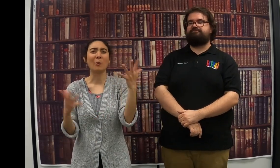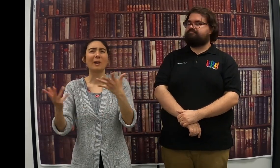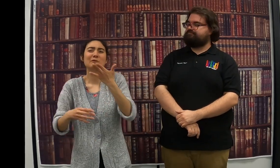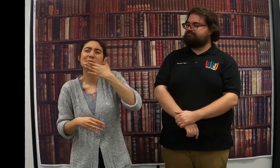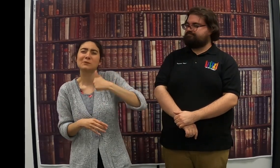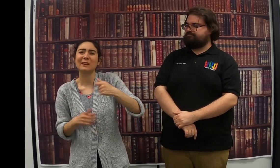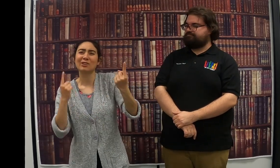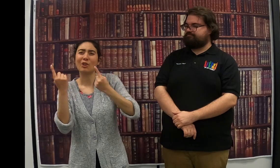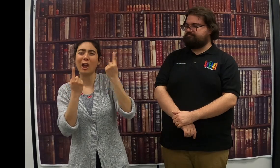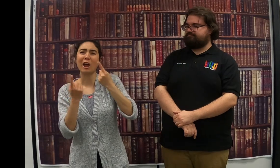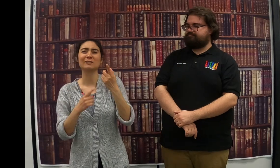thine.